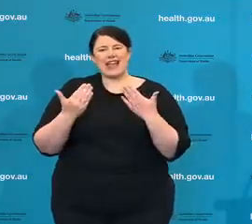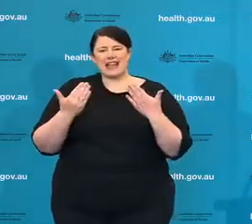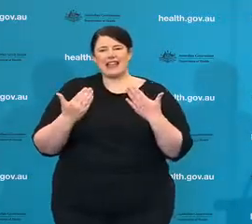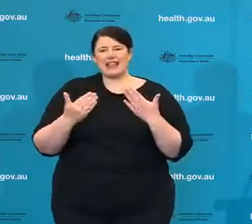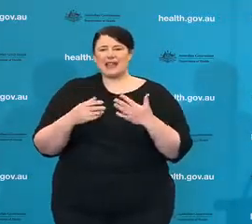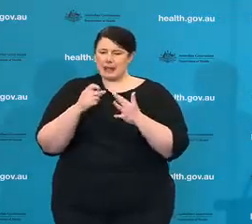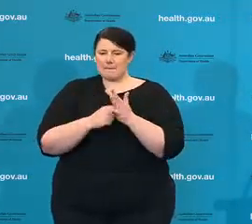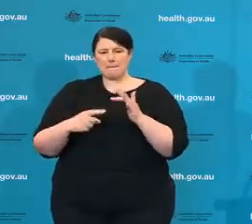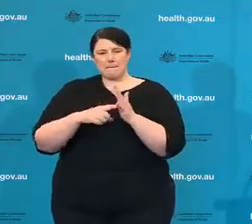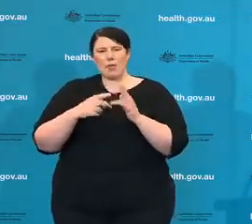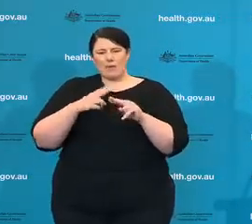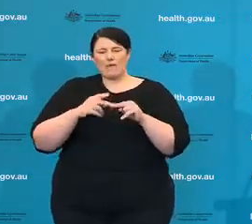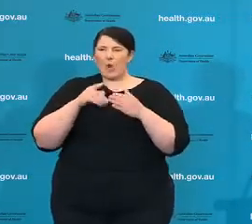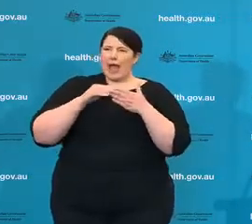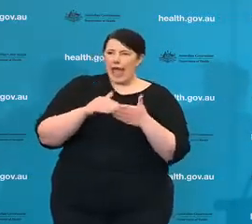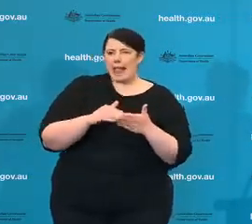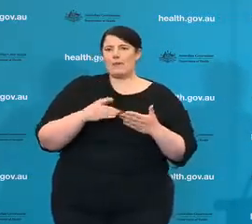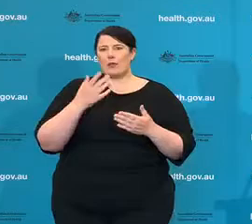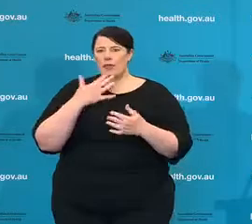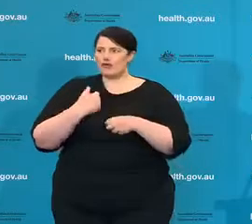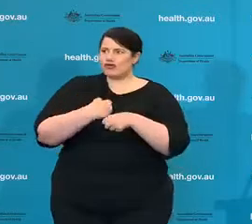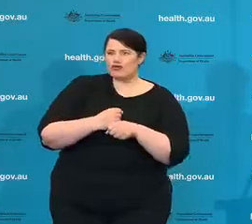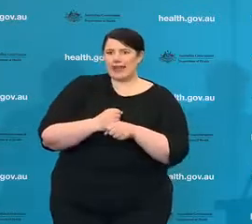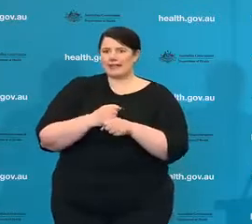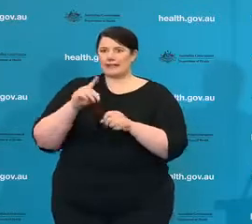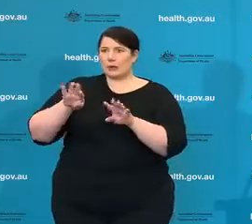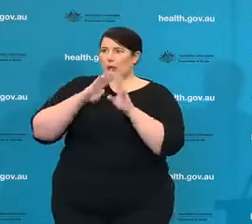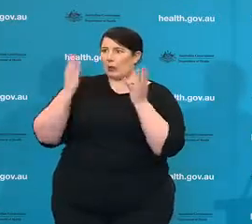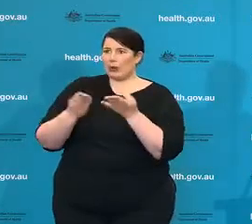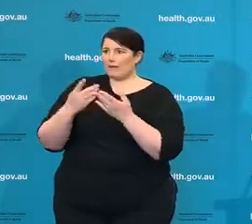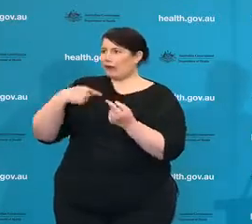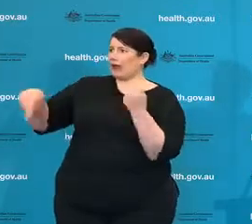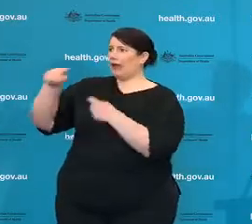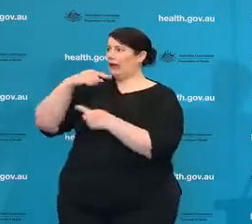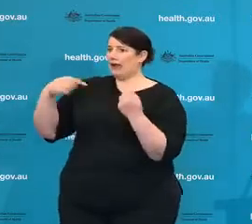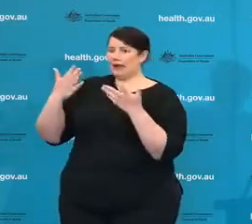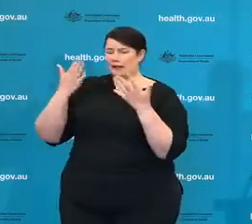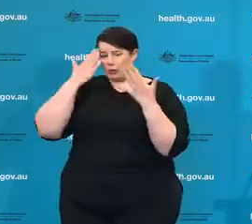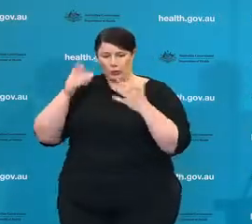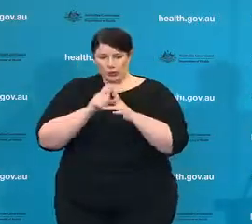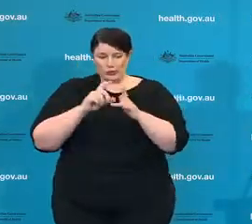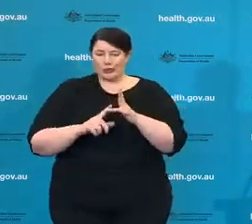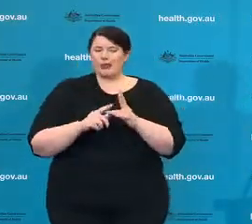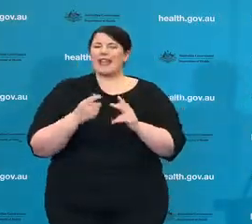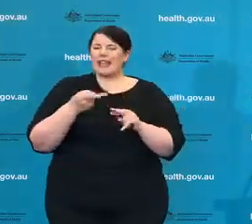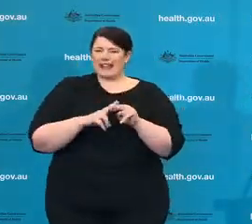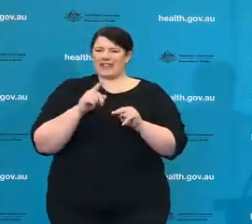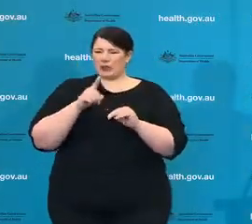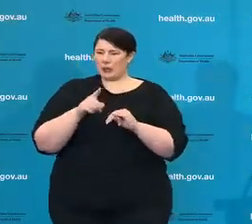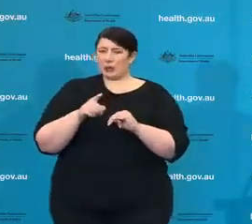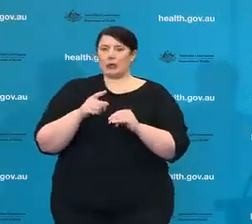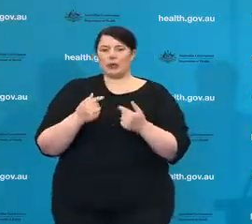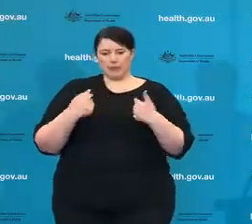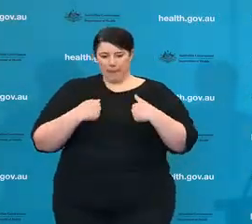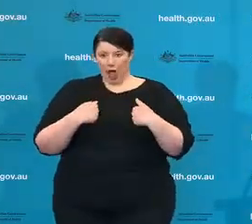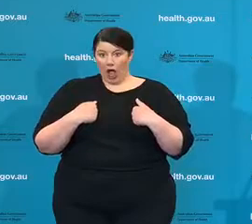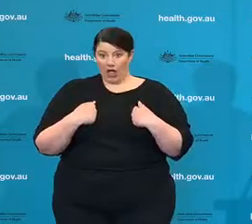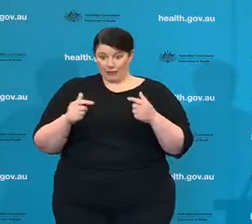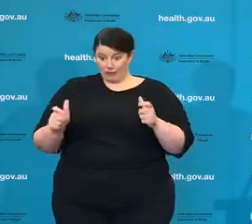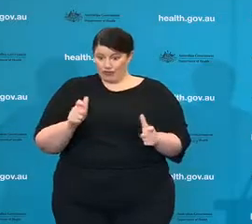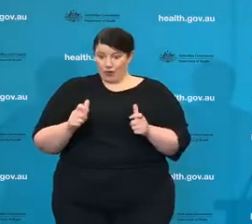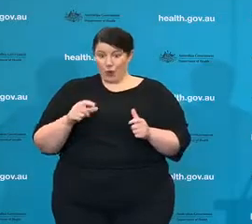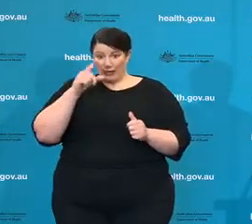when you're under stress and the rest of the world seems chaotic. Make your world, the bit that you can